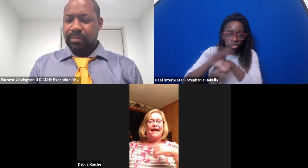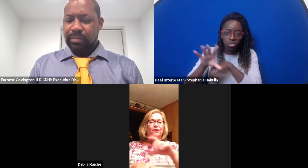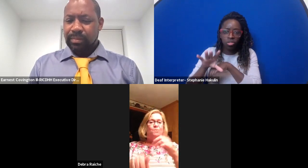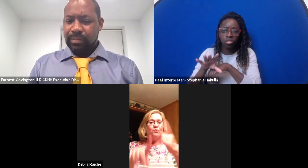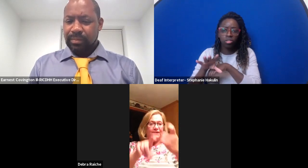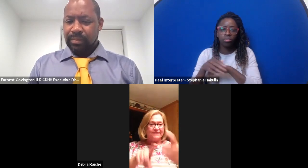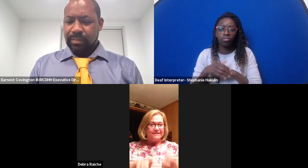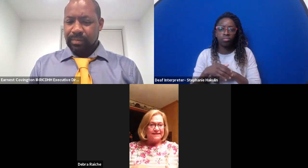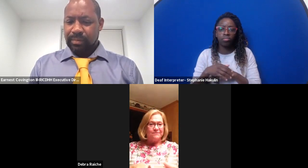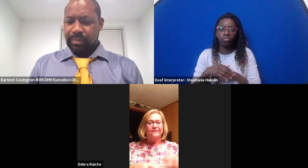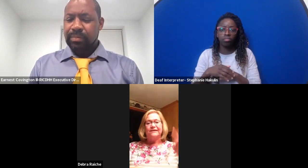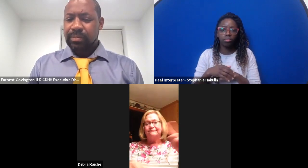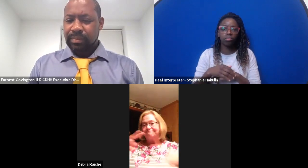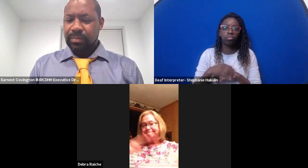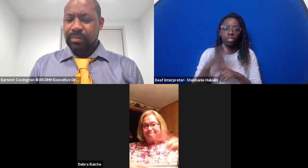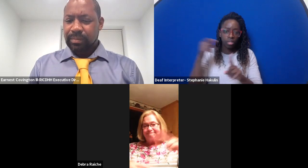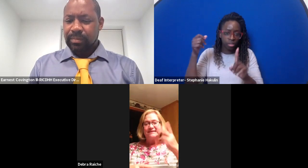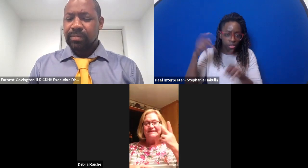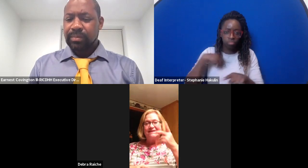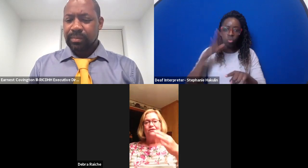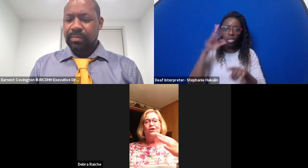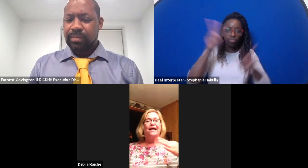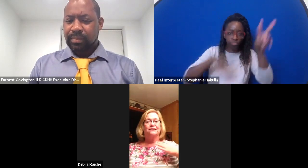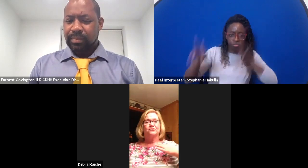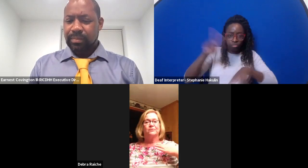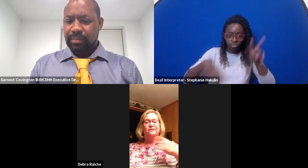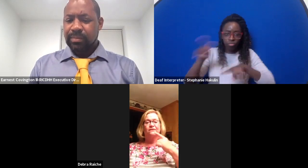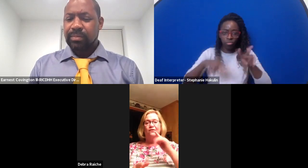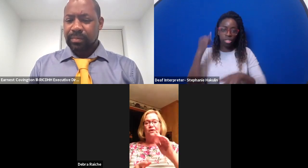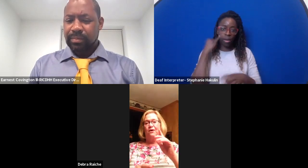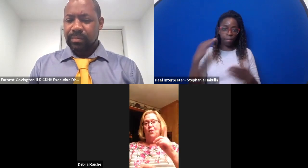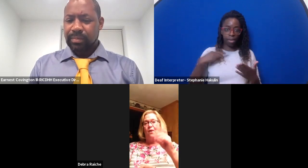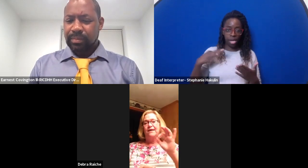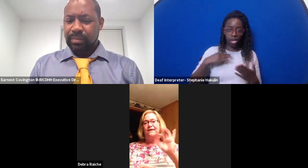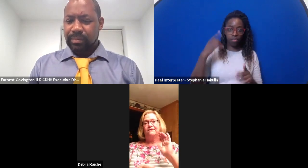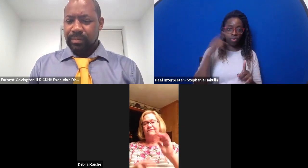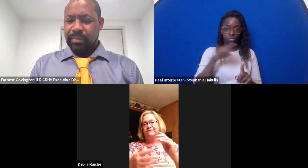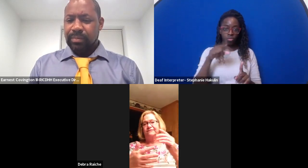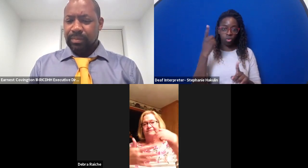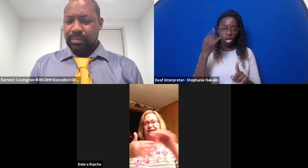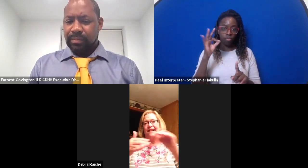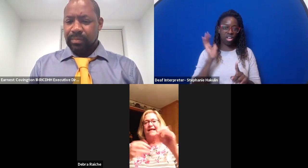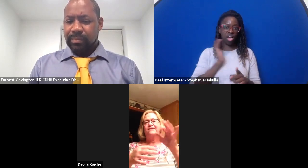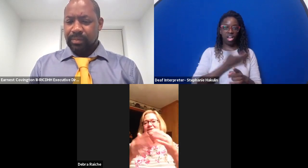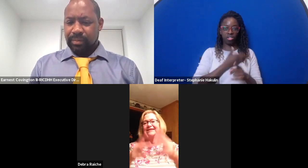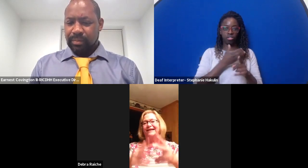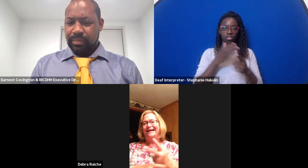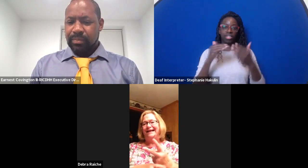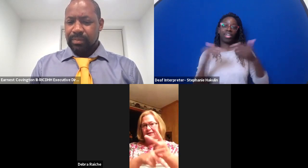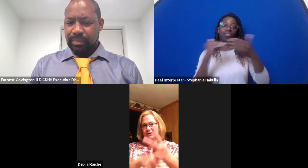we have counseling. And you can come in and do intake.